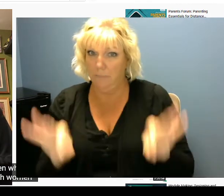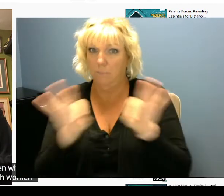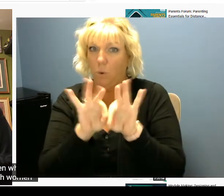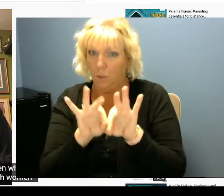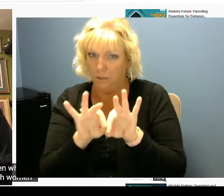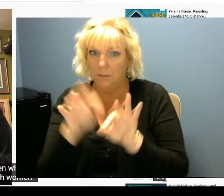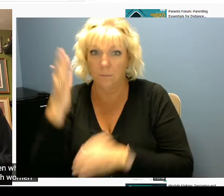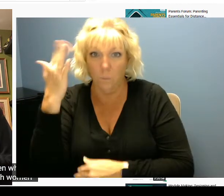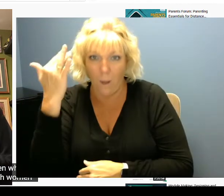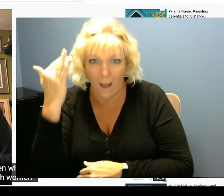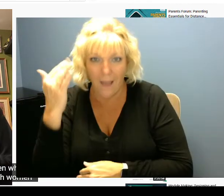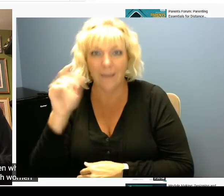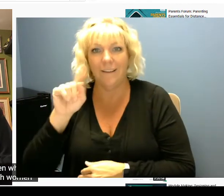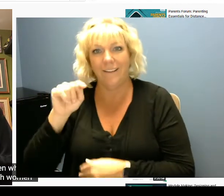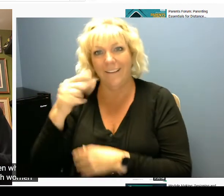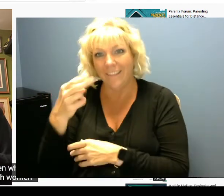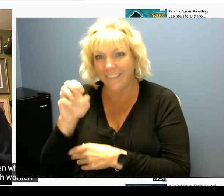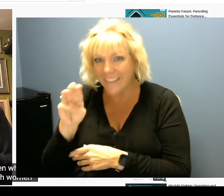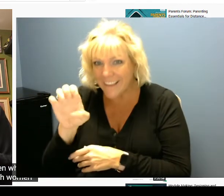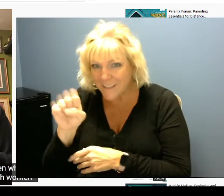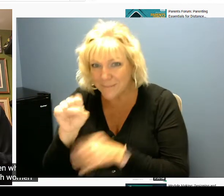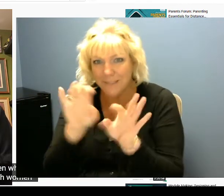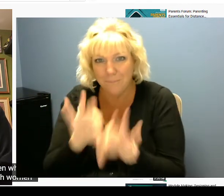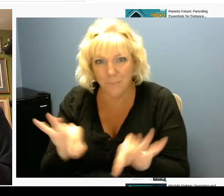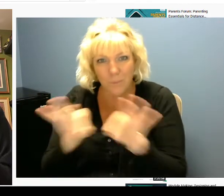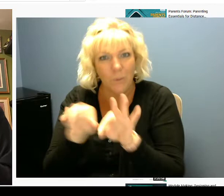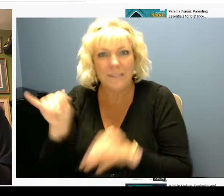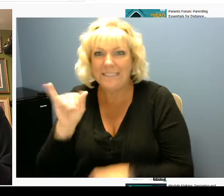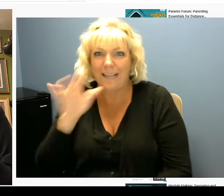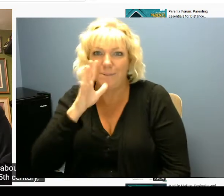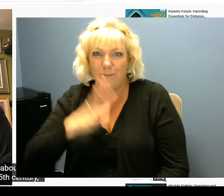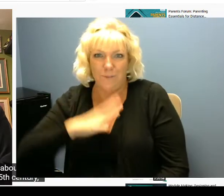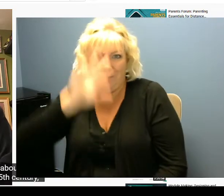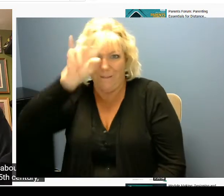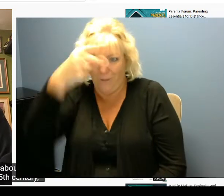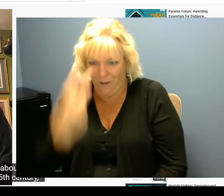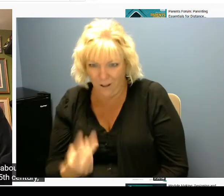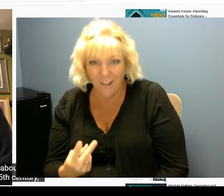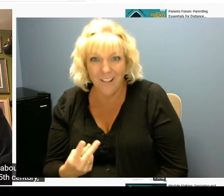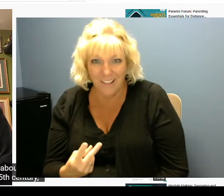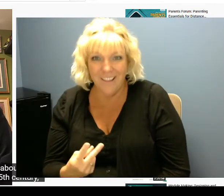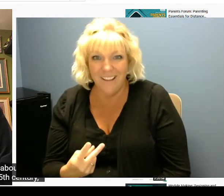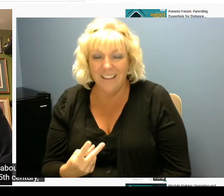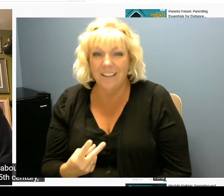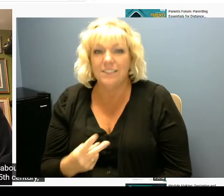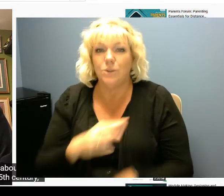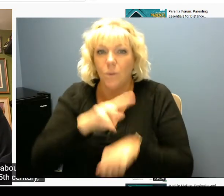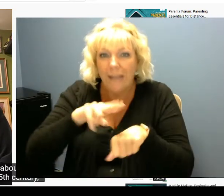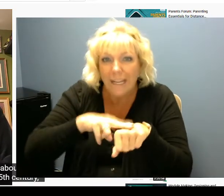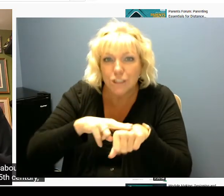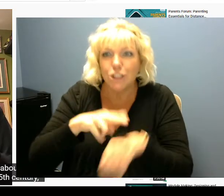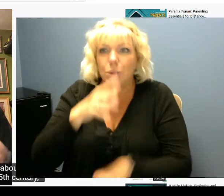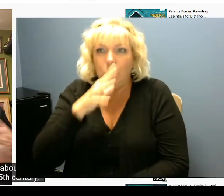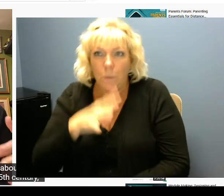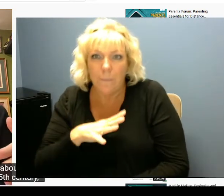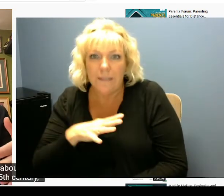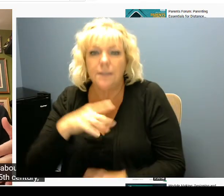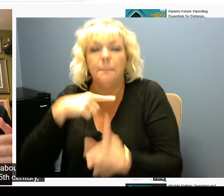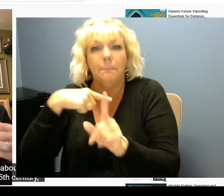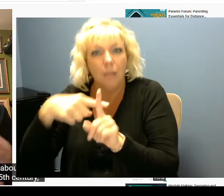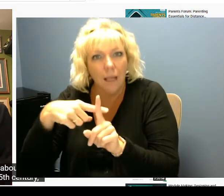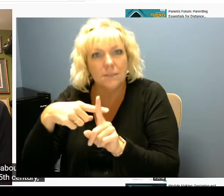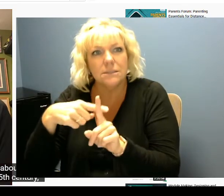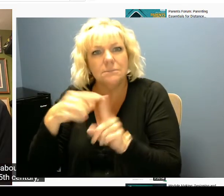themes that we saw in The Woman Who Fell from the Sky with nature and with women. It also, though, tells us a little bit about life